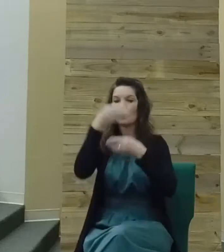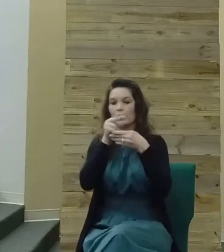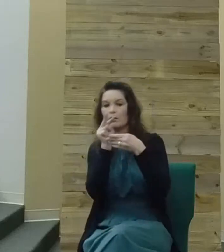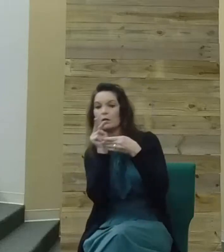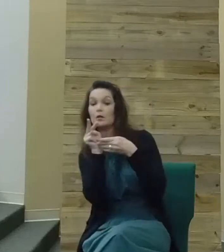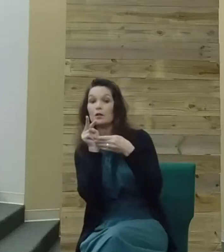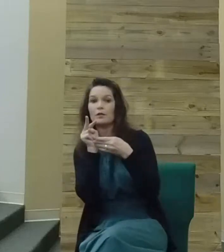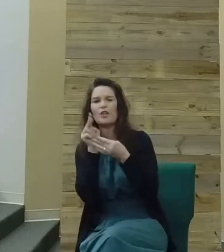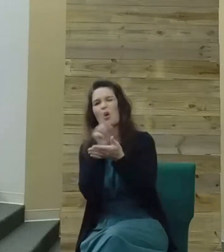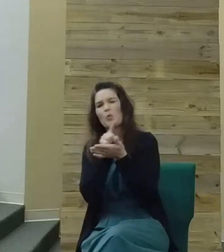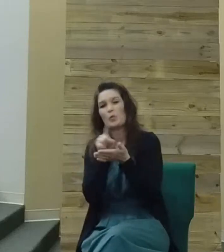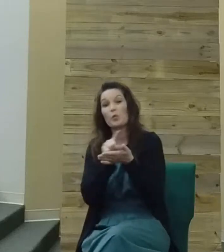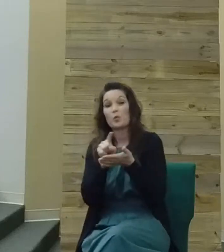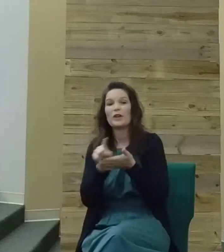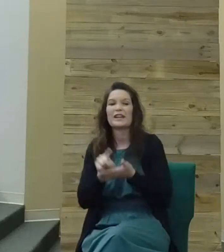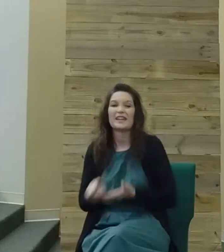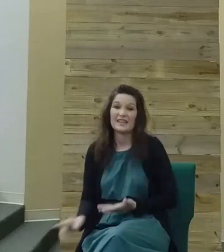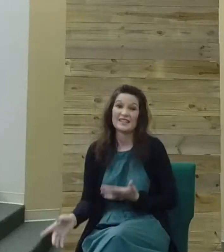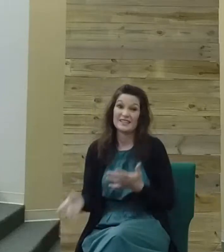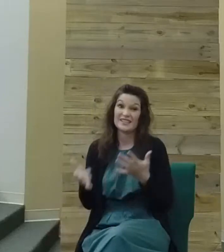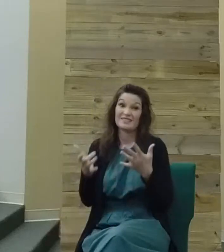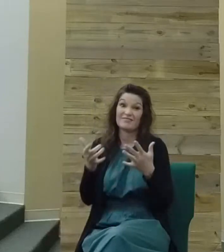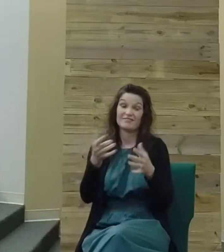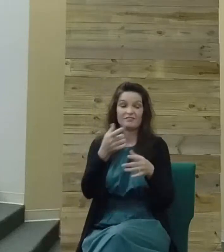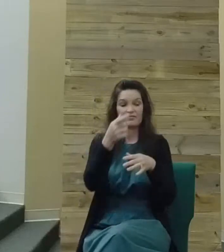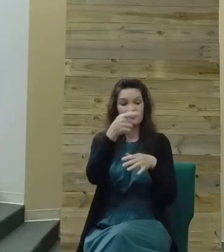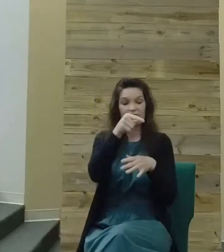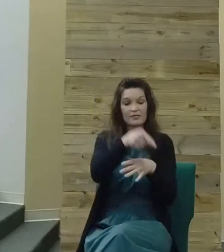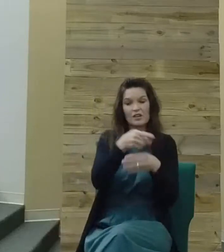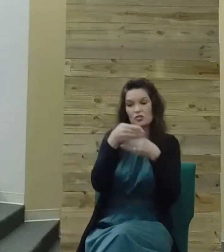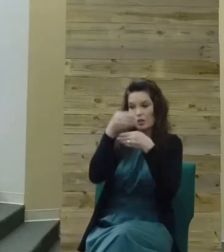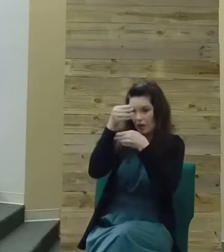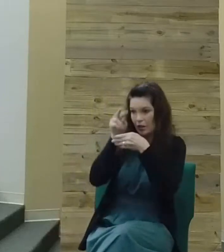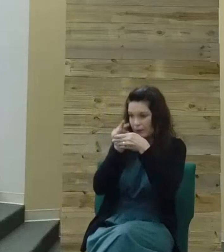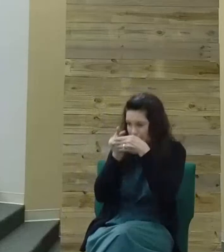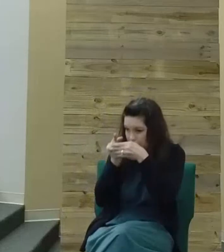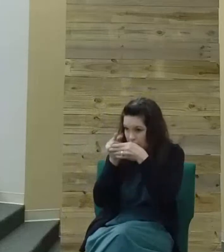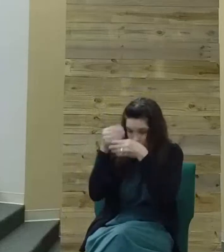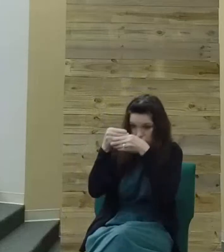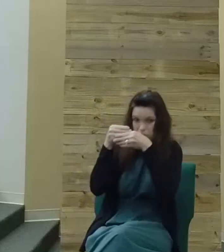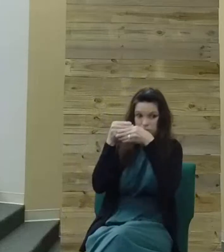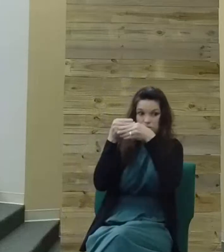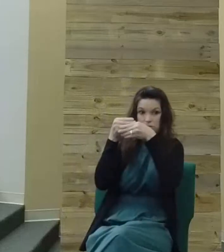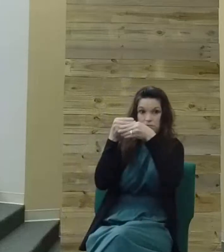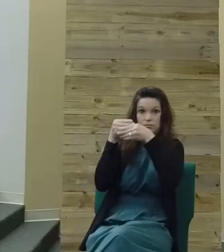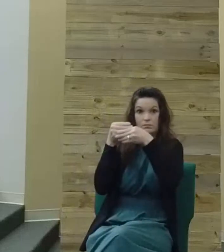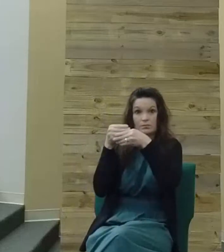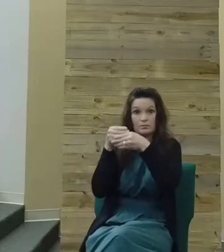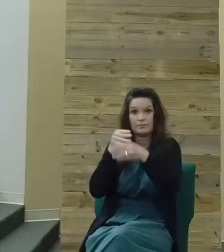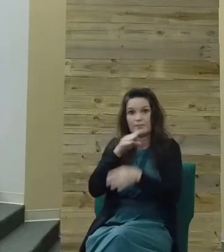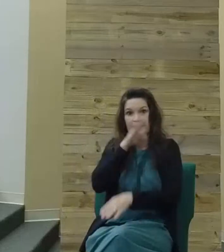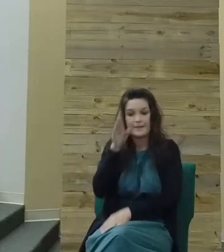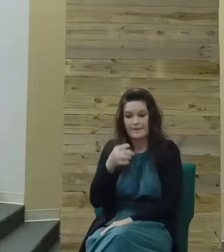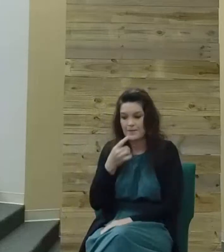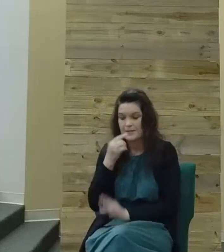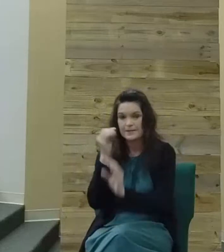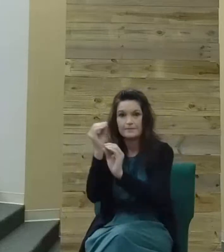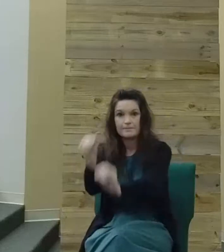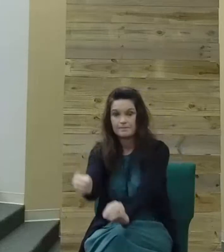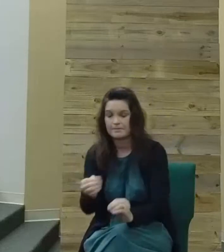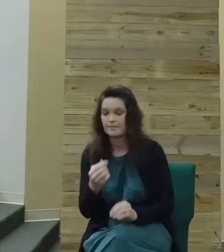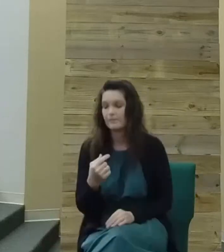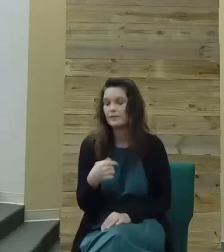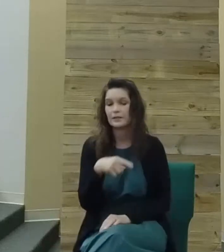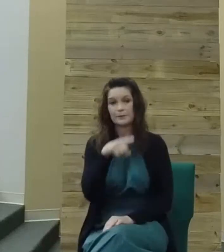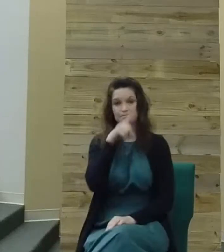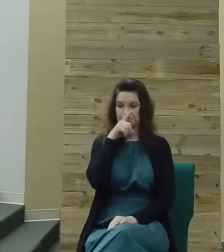the window. This is a period of weeks, I believe, that this is happening, and she looks out the window and then will close it real quick. Never says anything to